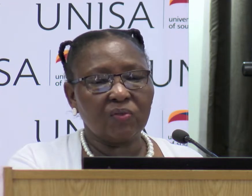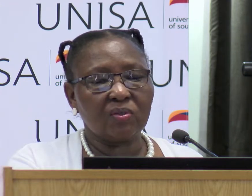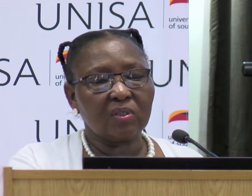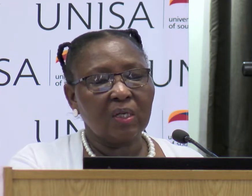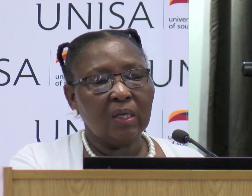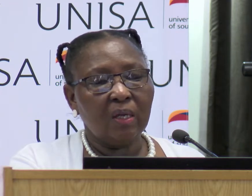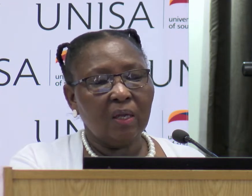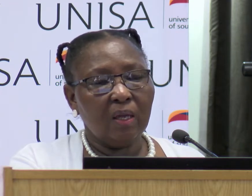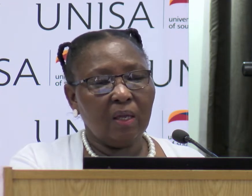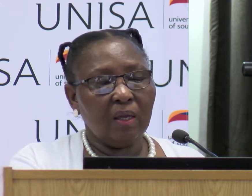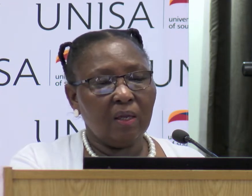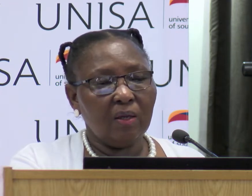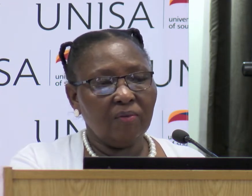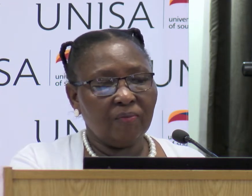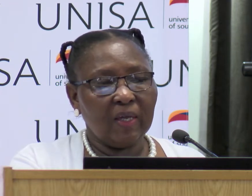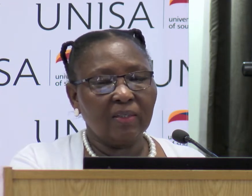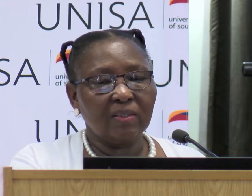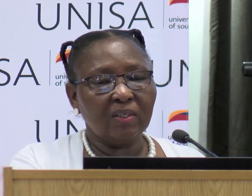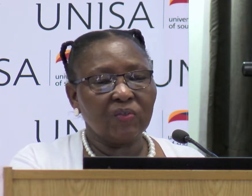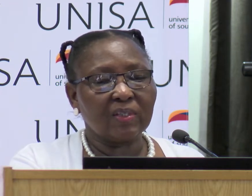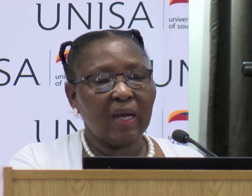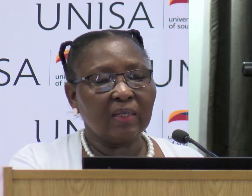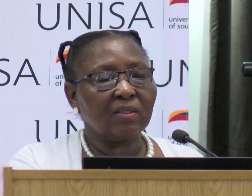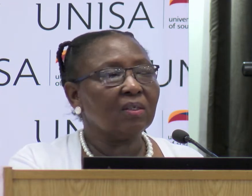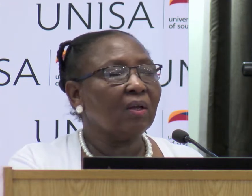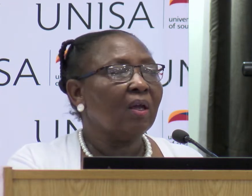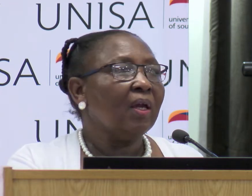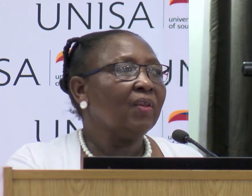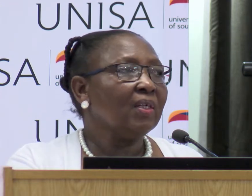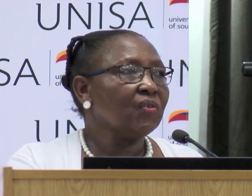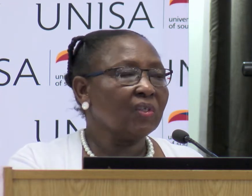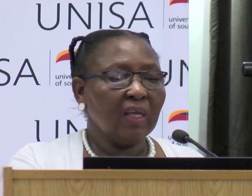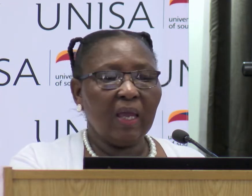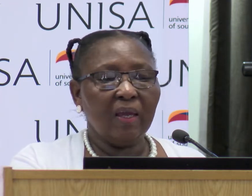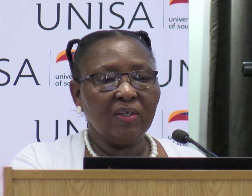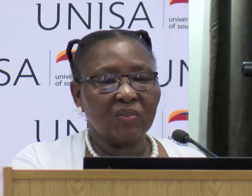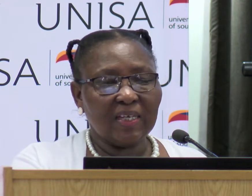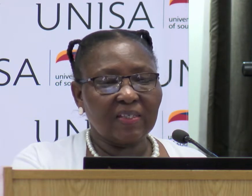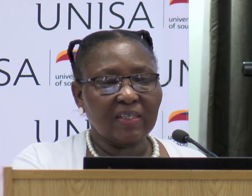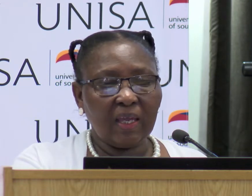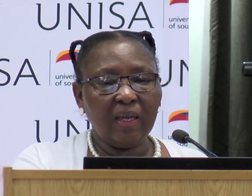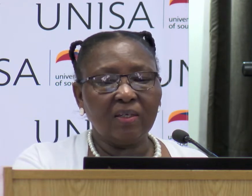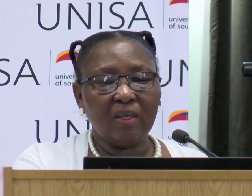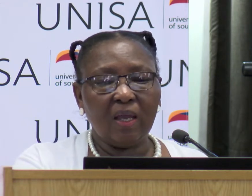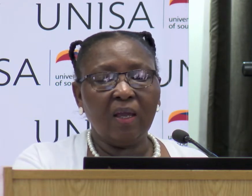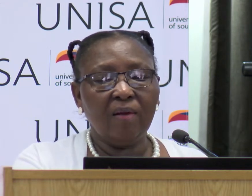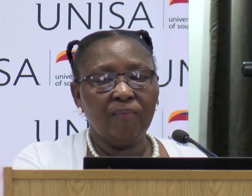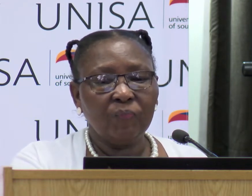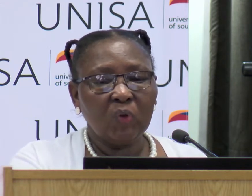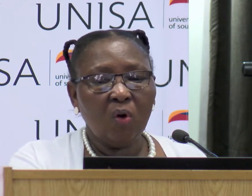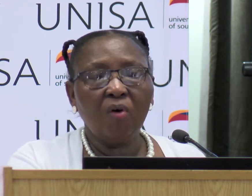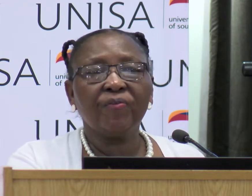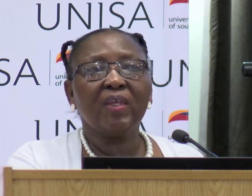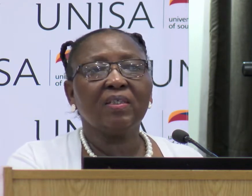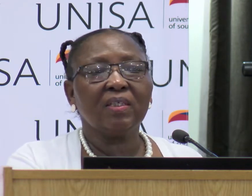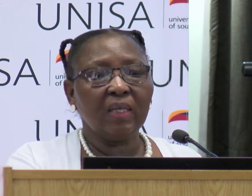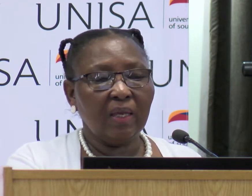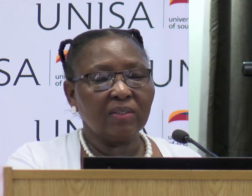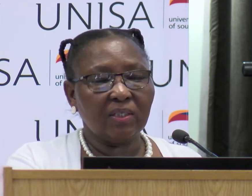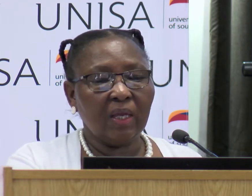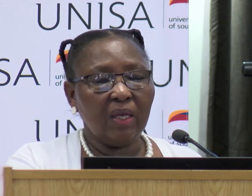in this event, is that this year is the second year of